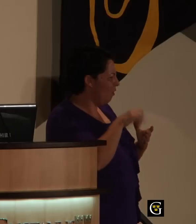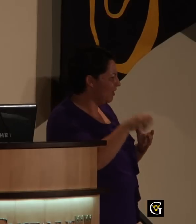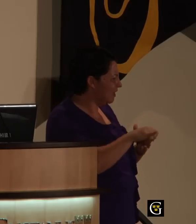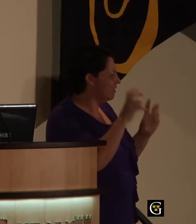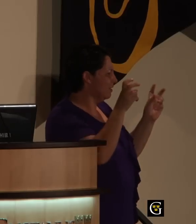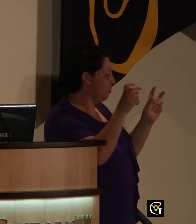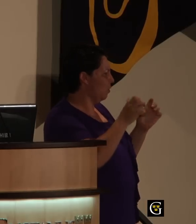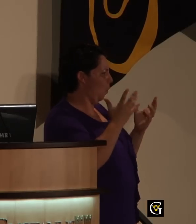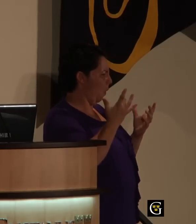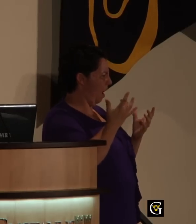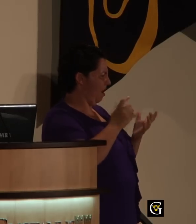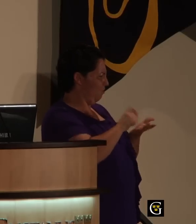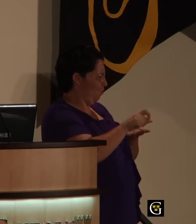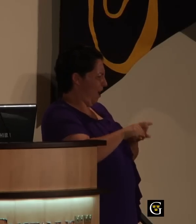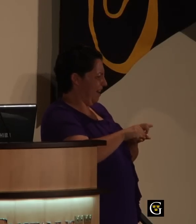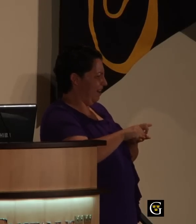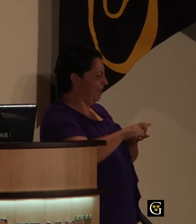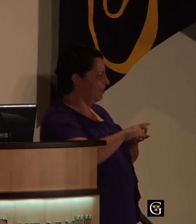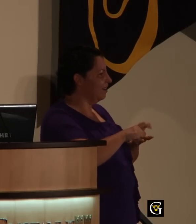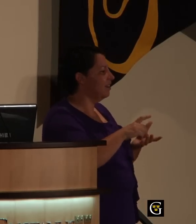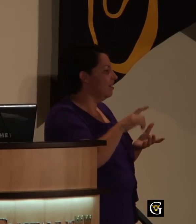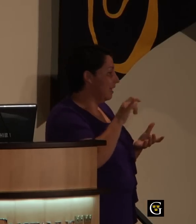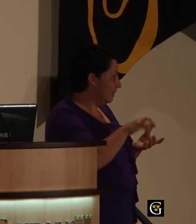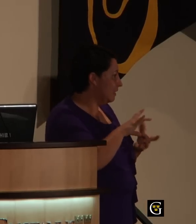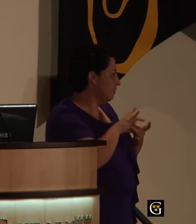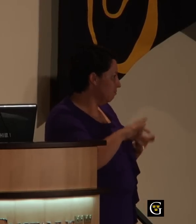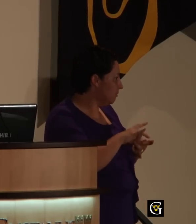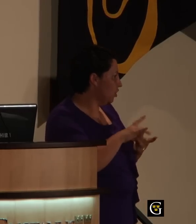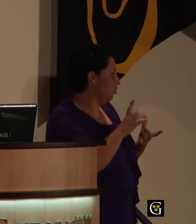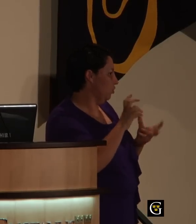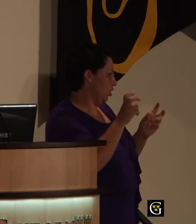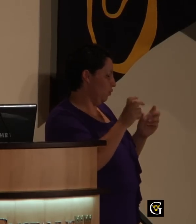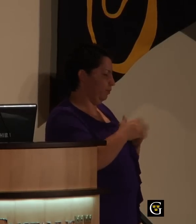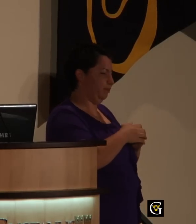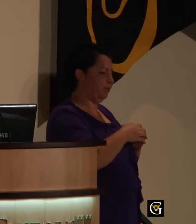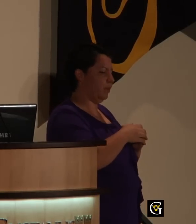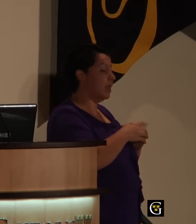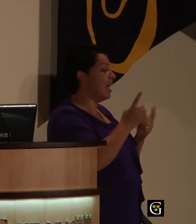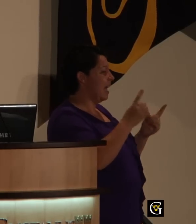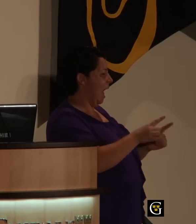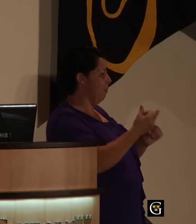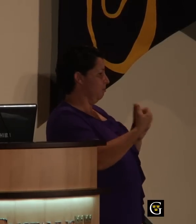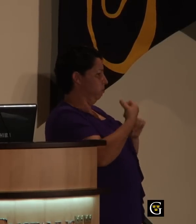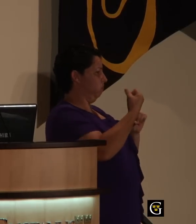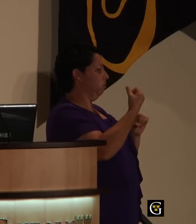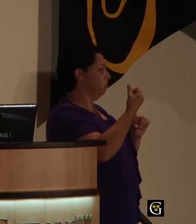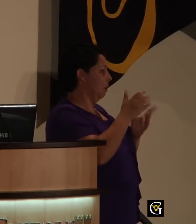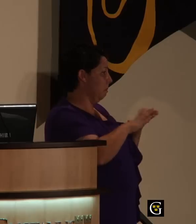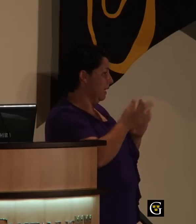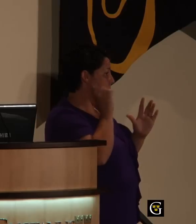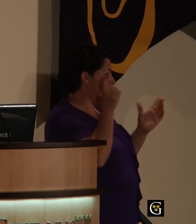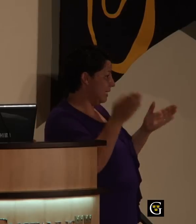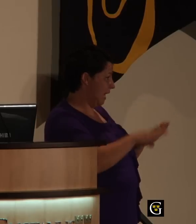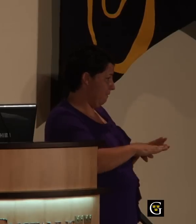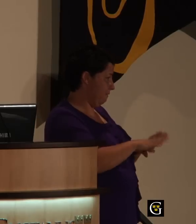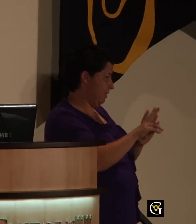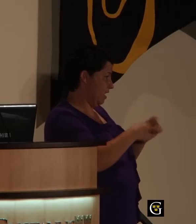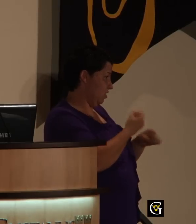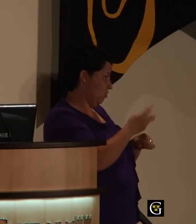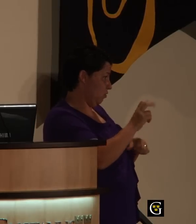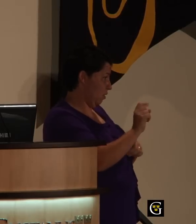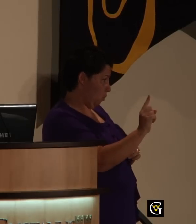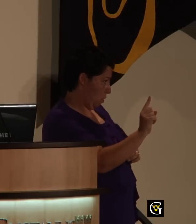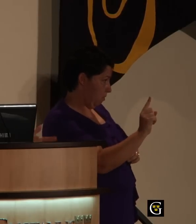issues? What happened was, I went abruptly deaf in 2001, and I had my first cochlear